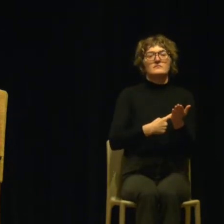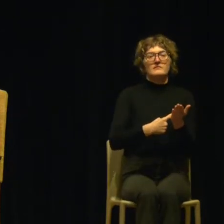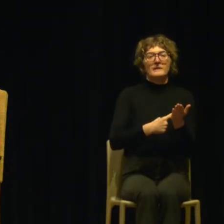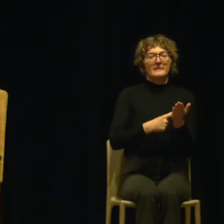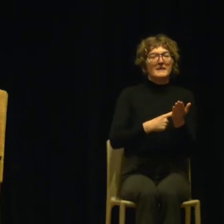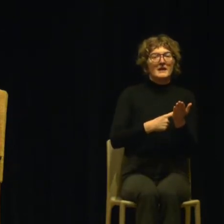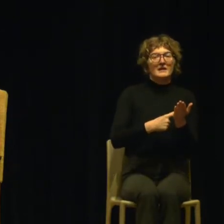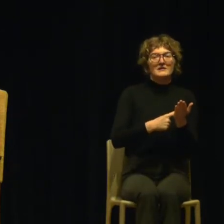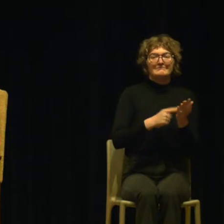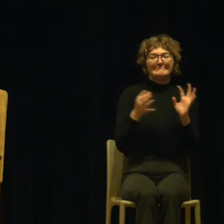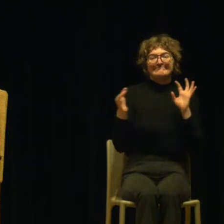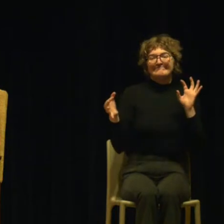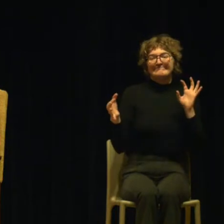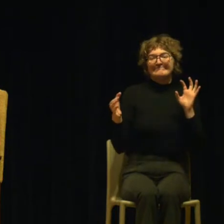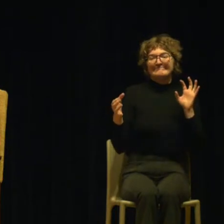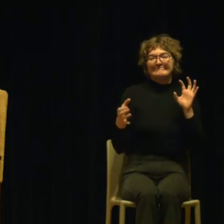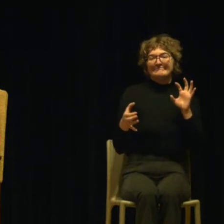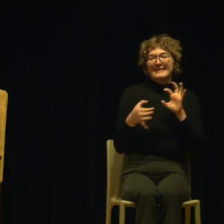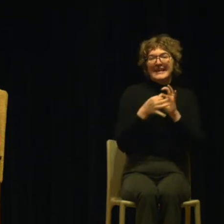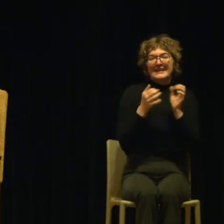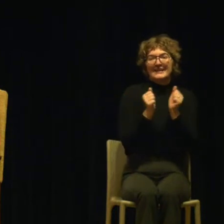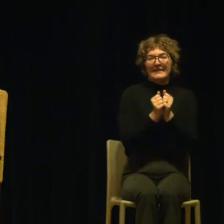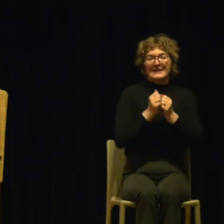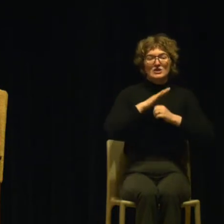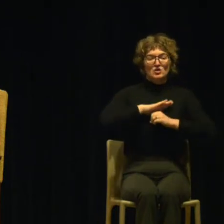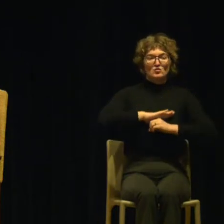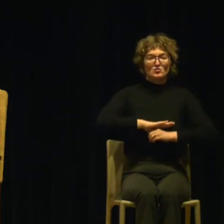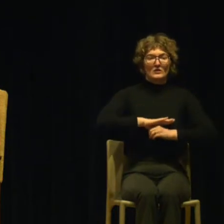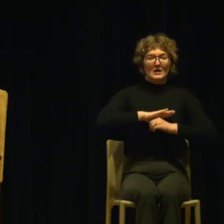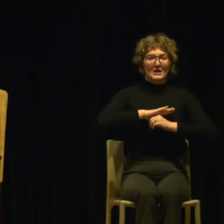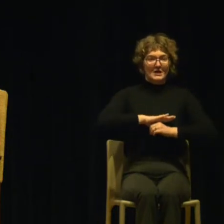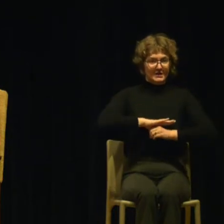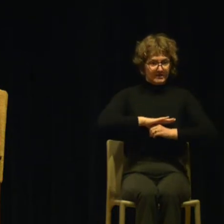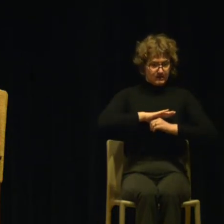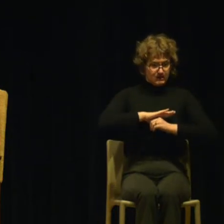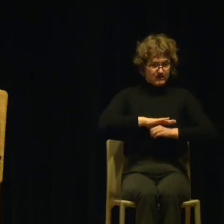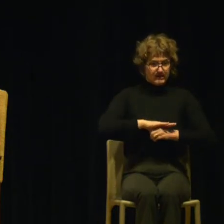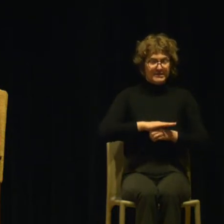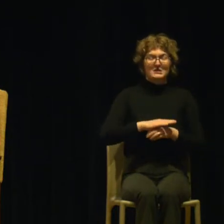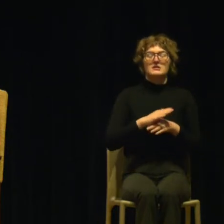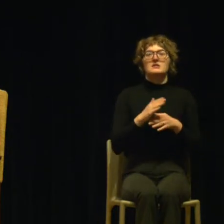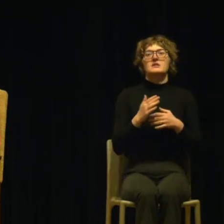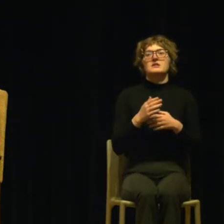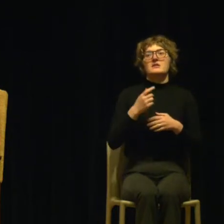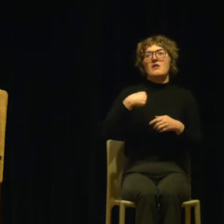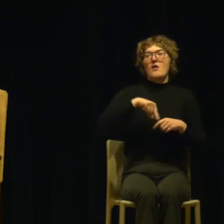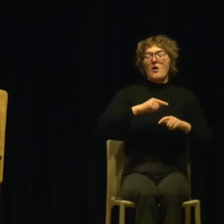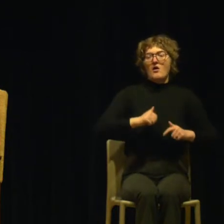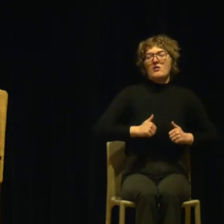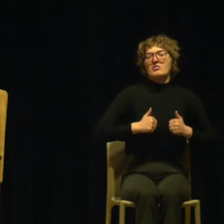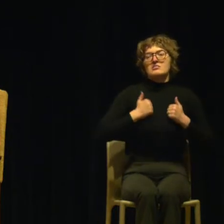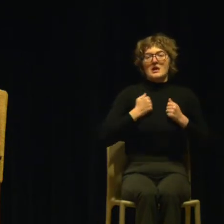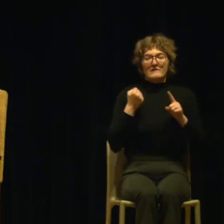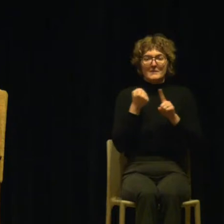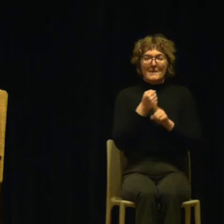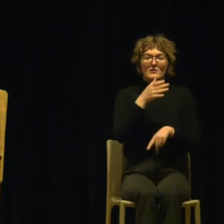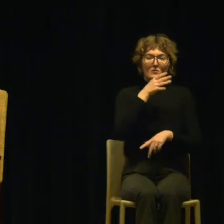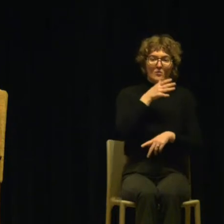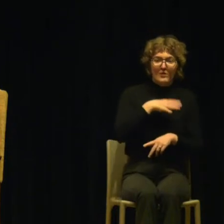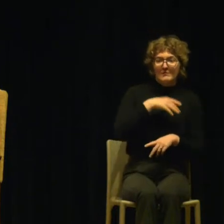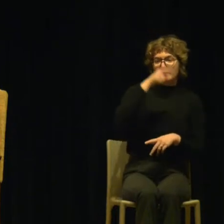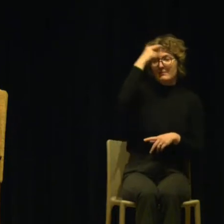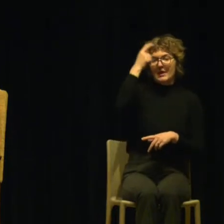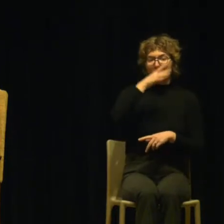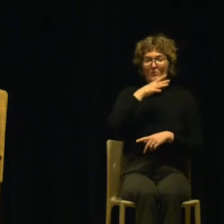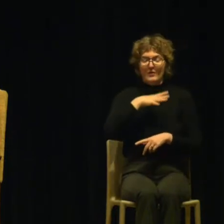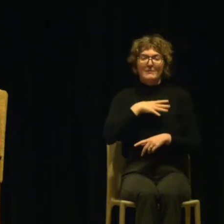anchors so much of this is stress. Mm-hmm. And this is a huge part of our lives as women and as Black